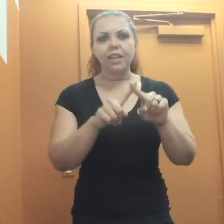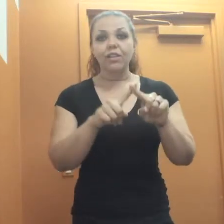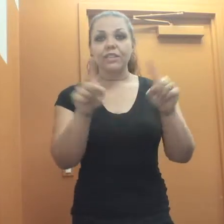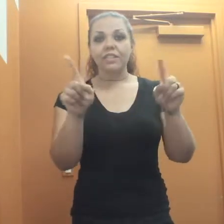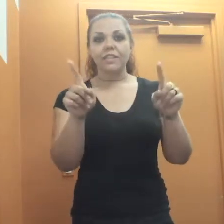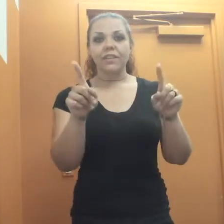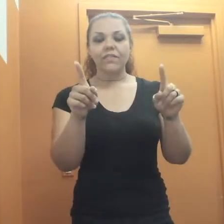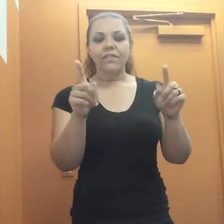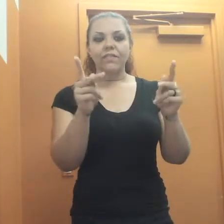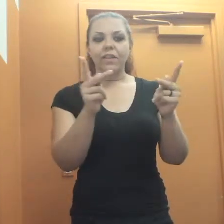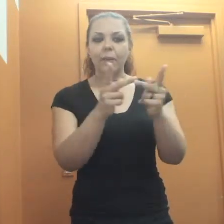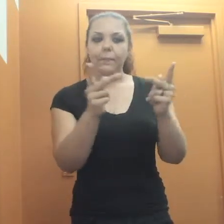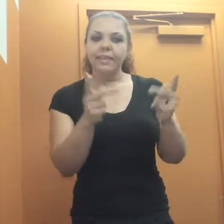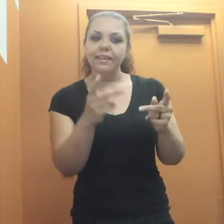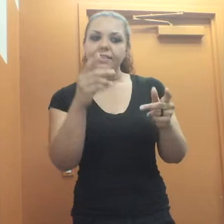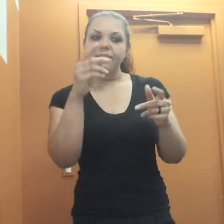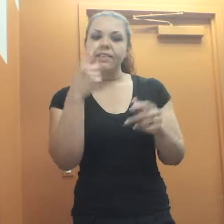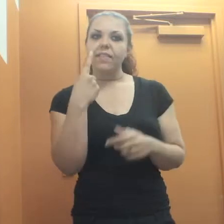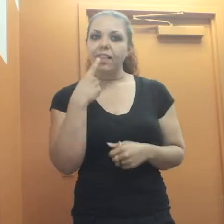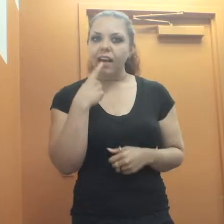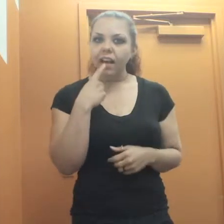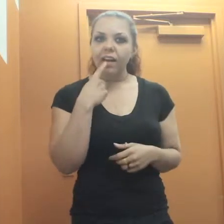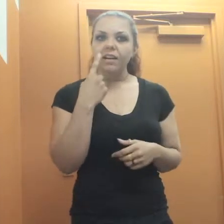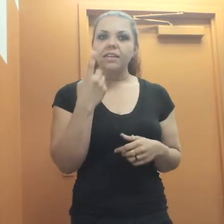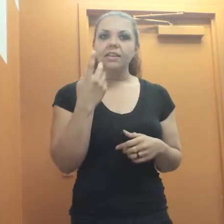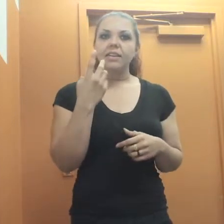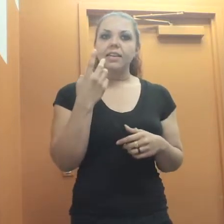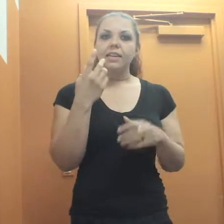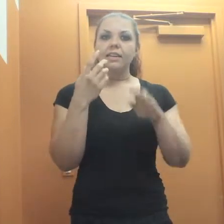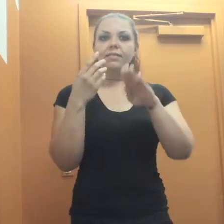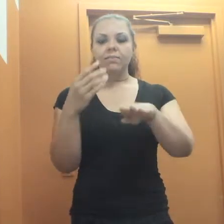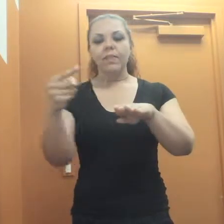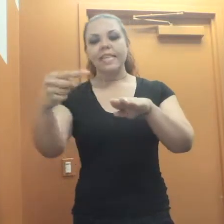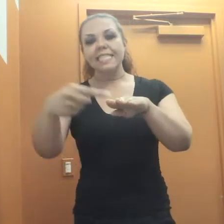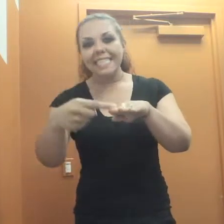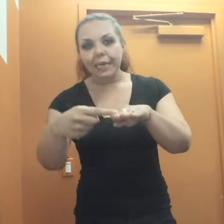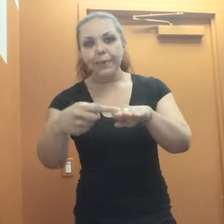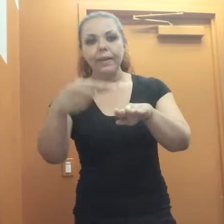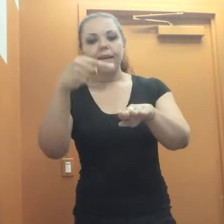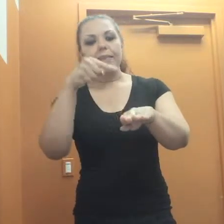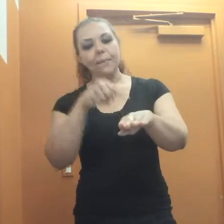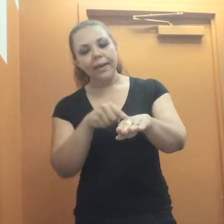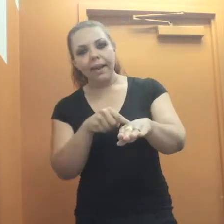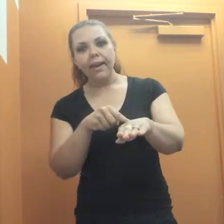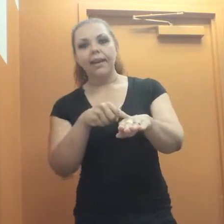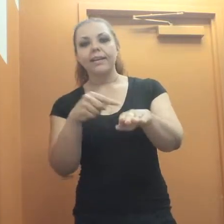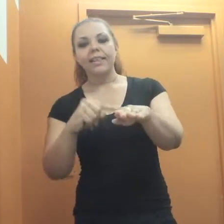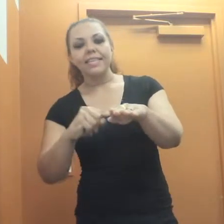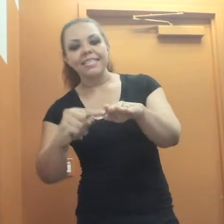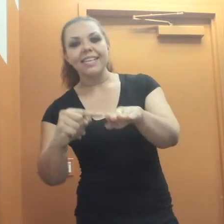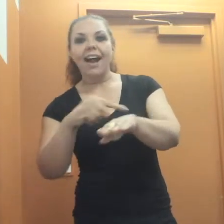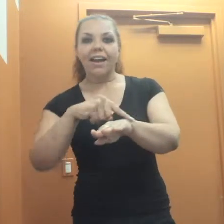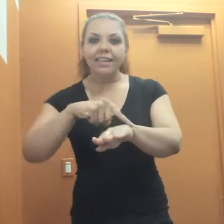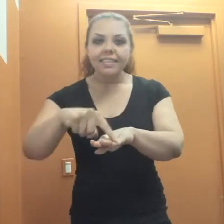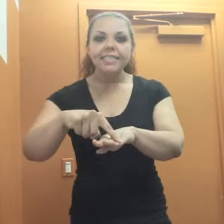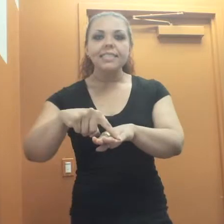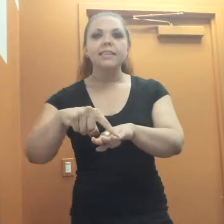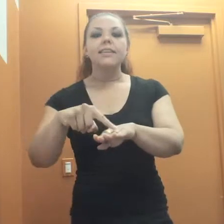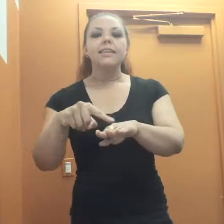of the tongue, or the blades, the tip of the tongue, and the back of the tongue. And so today in our experiment, we're going